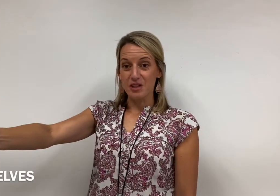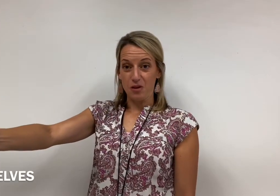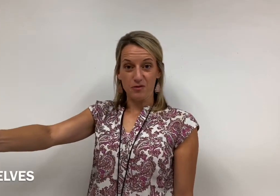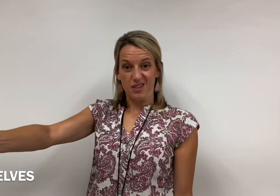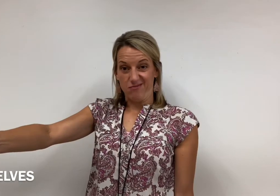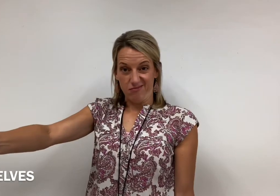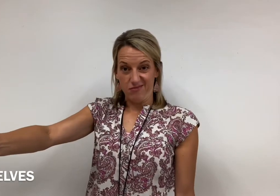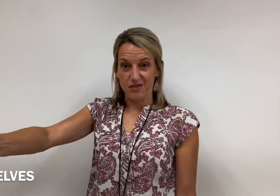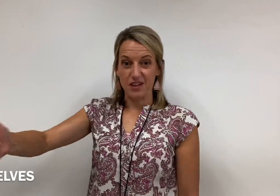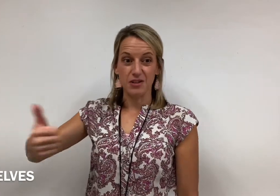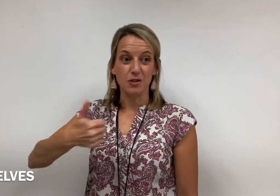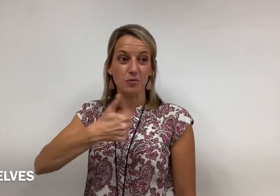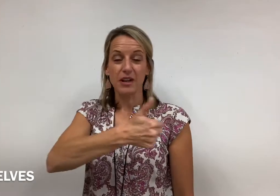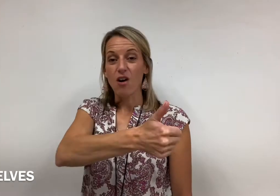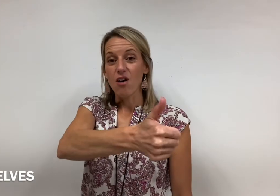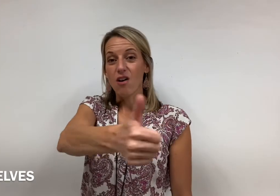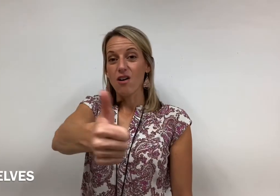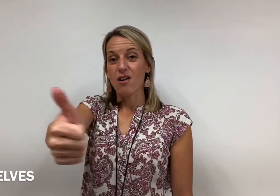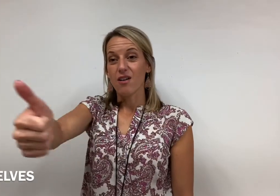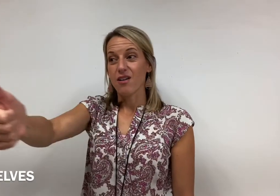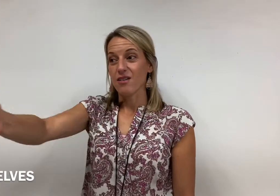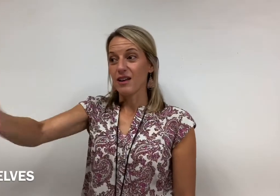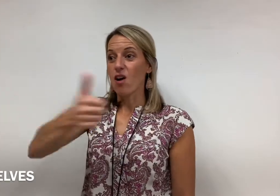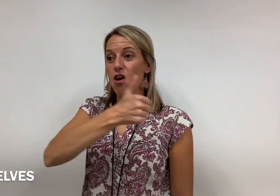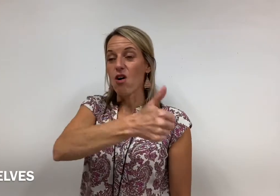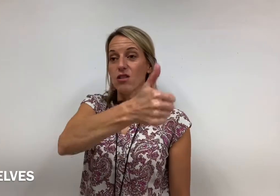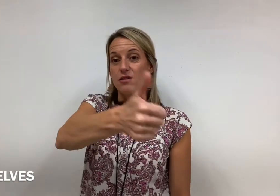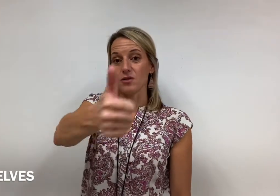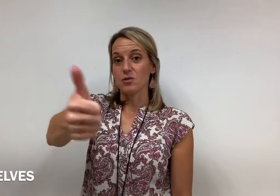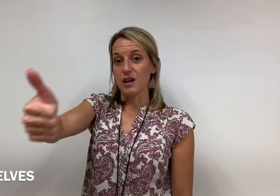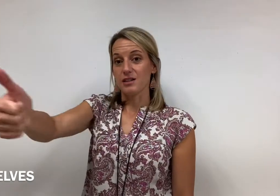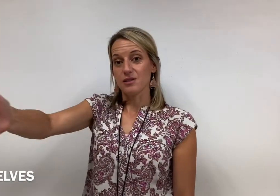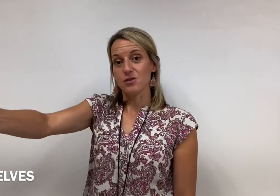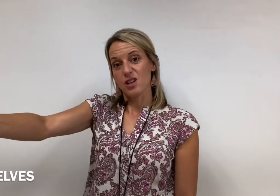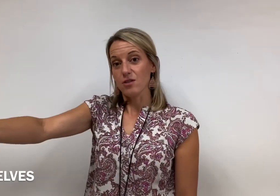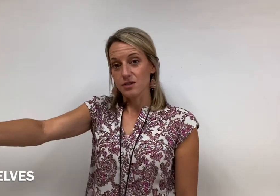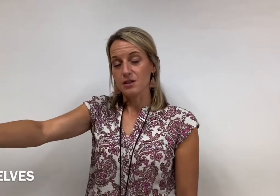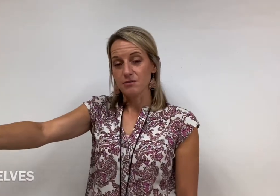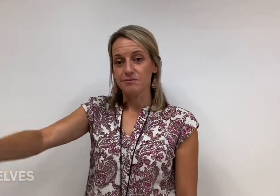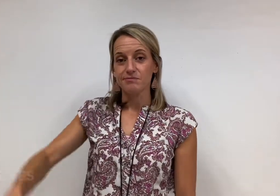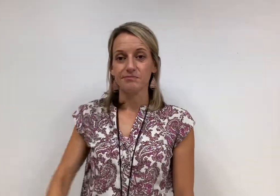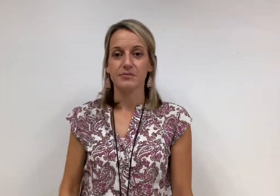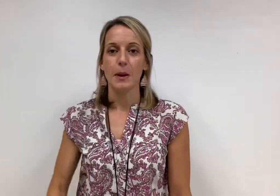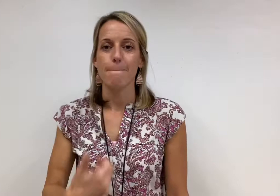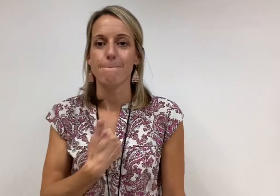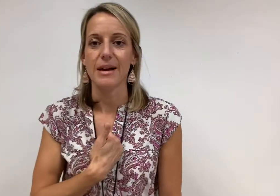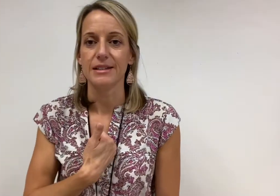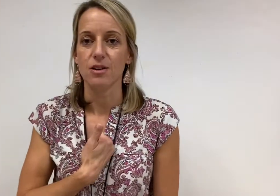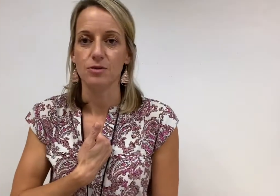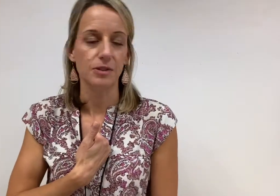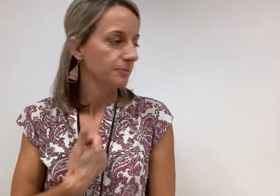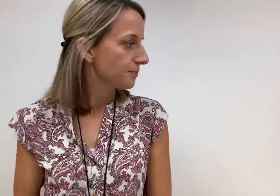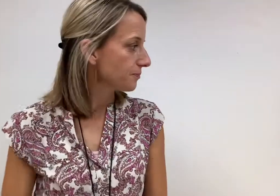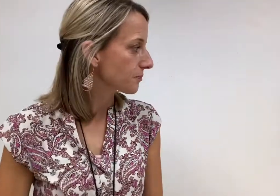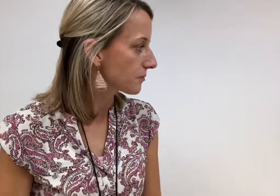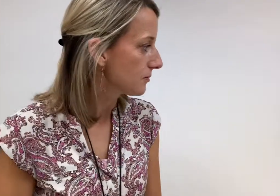Themselves, if that's a term, like all of you guys, yourselves, myself.